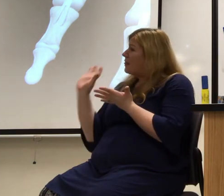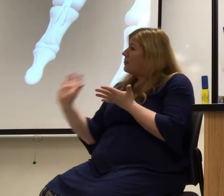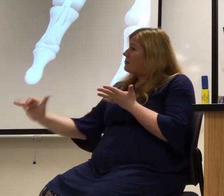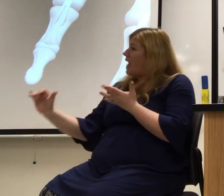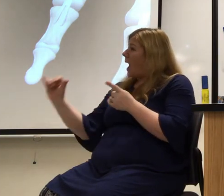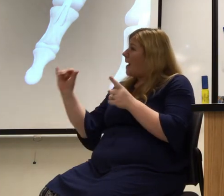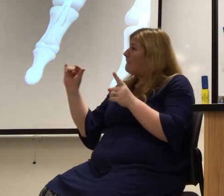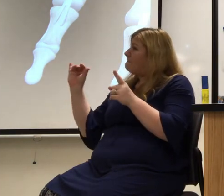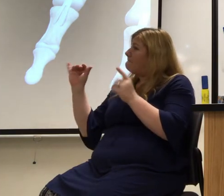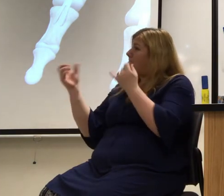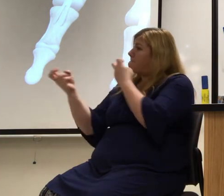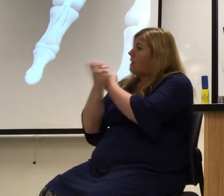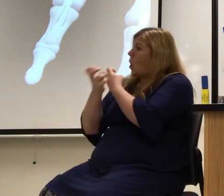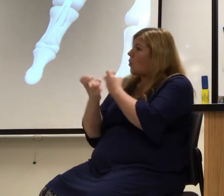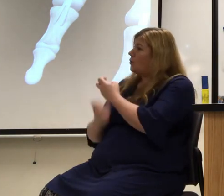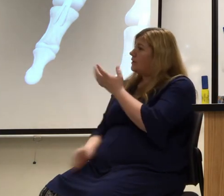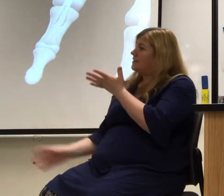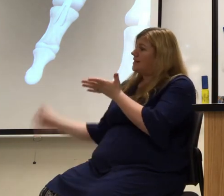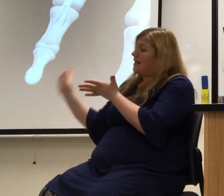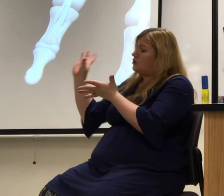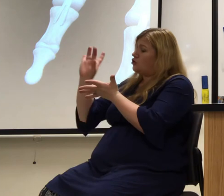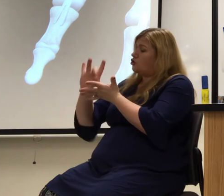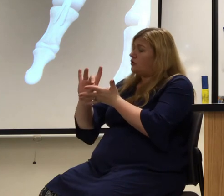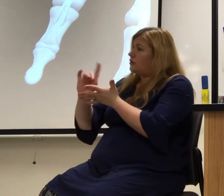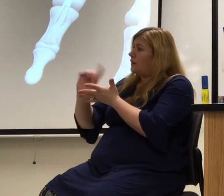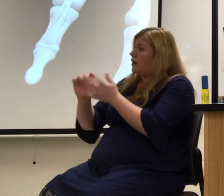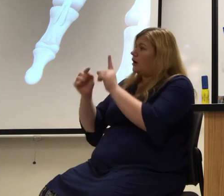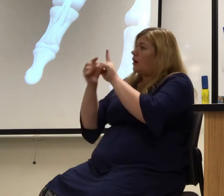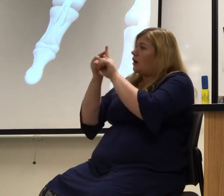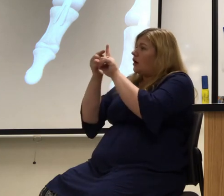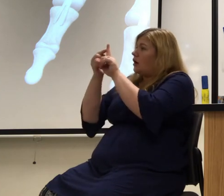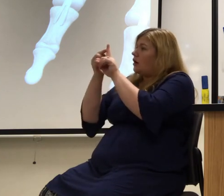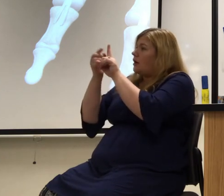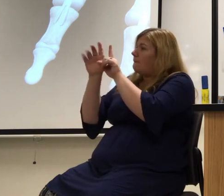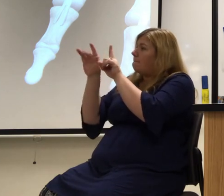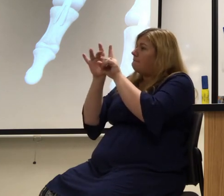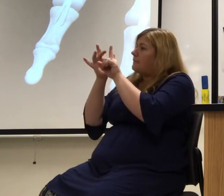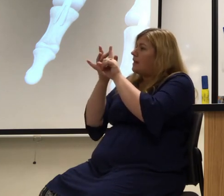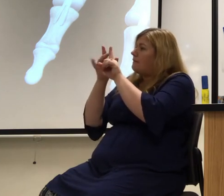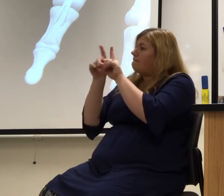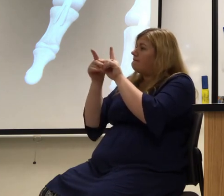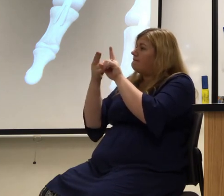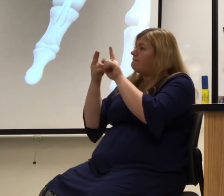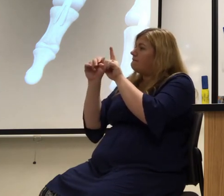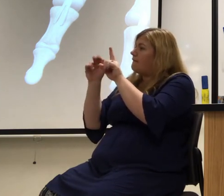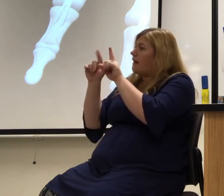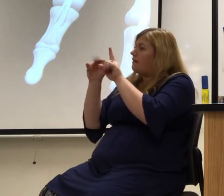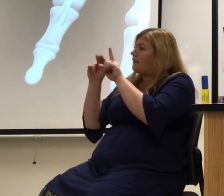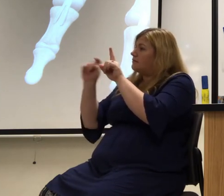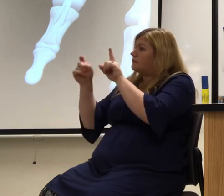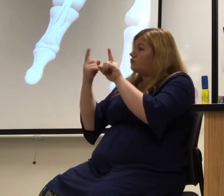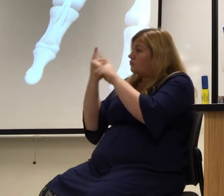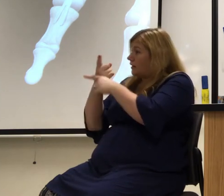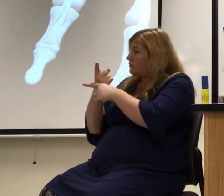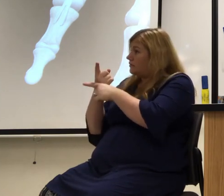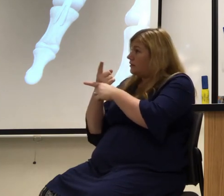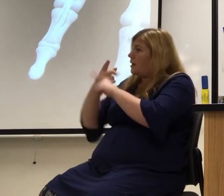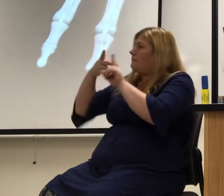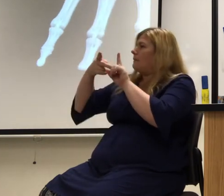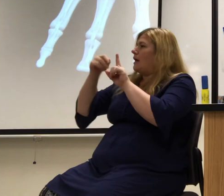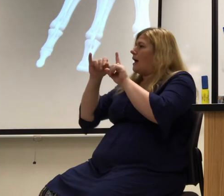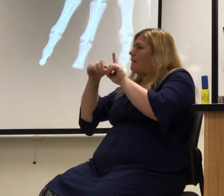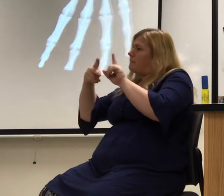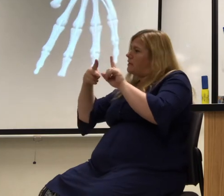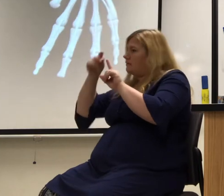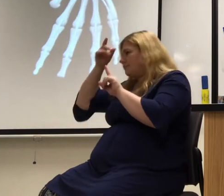on. It's the middle phalanx, right? So it conflex the PIP, that's what I